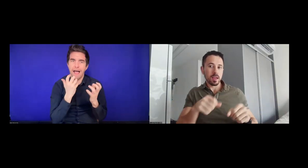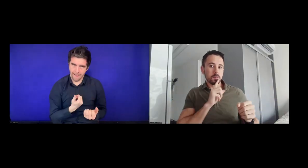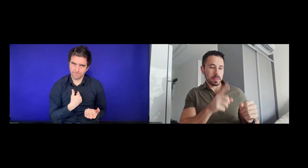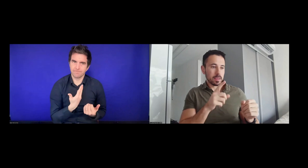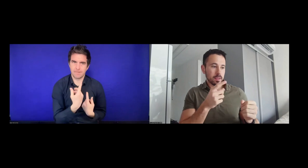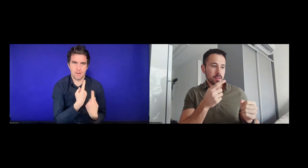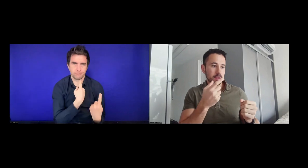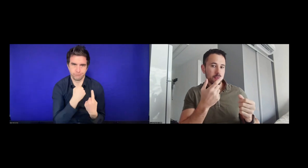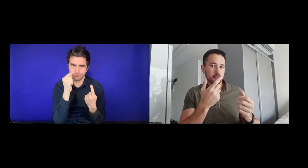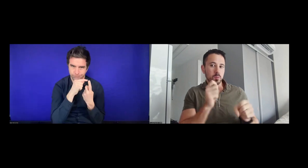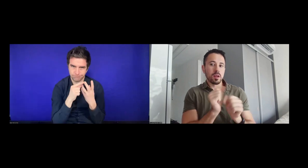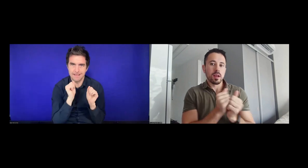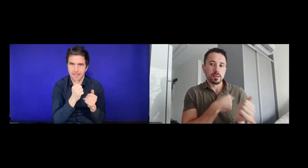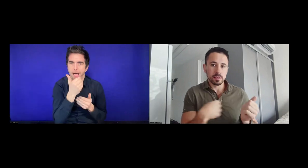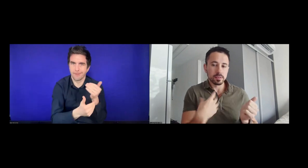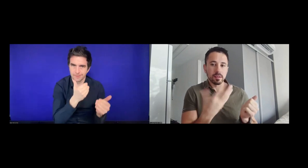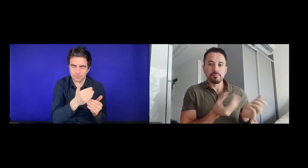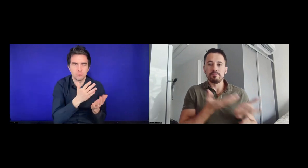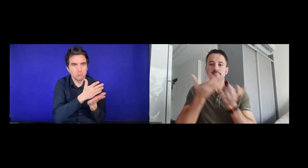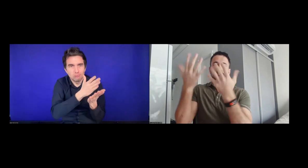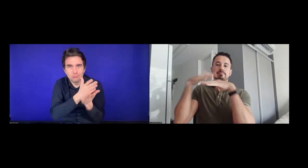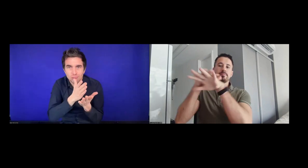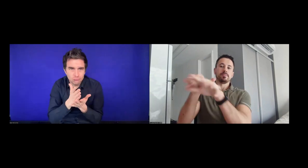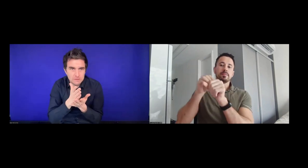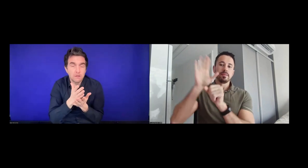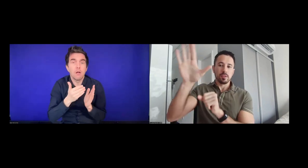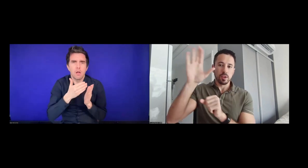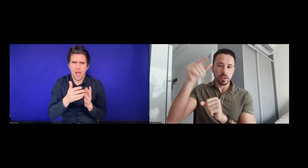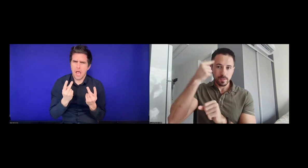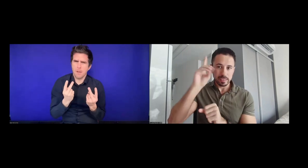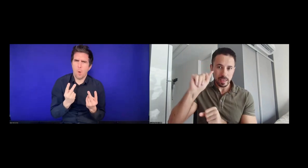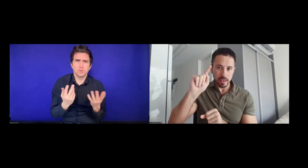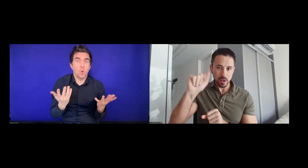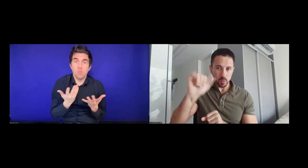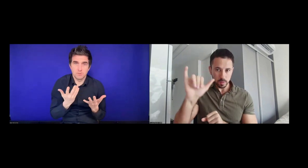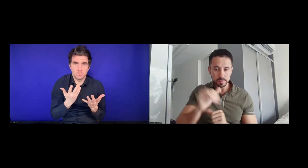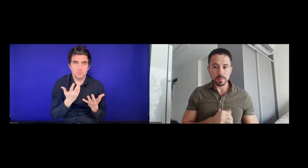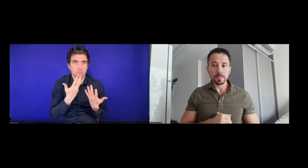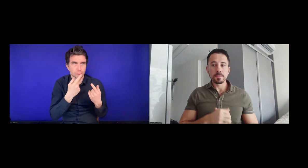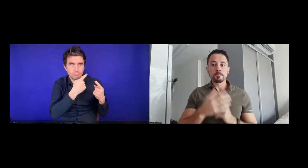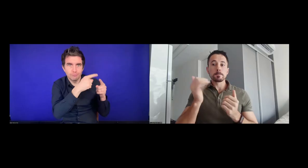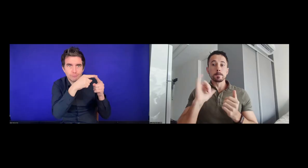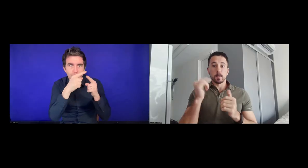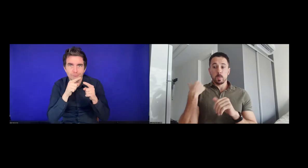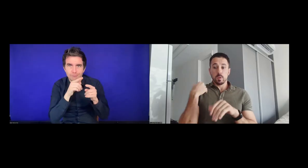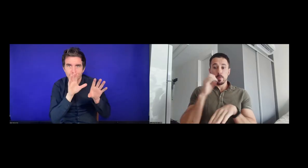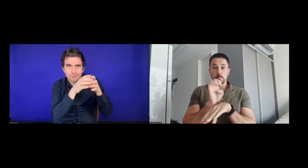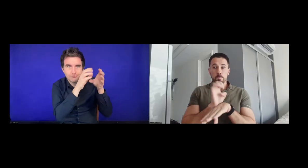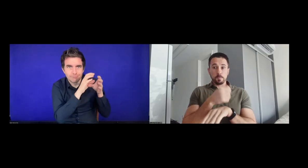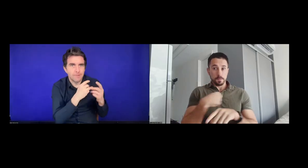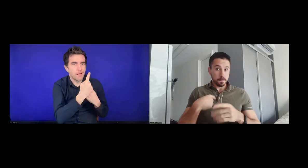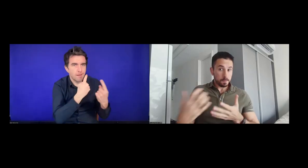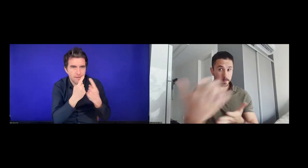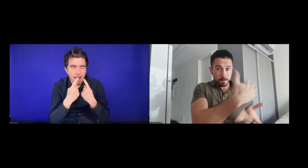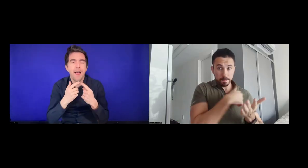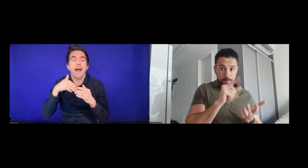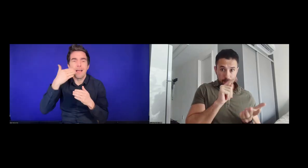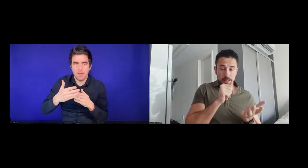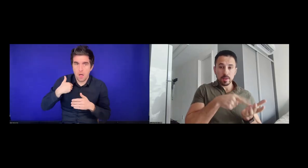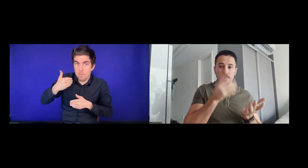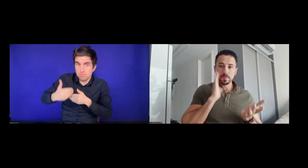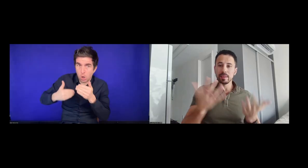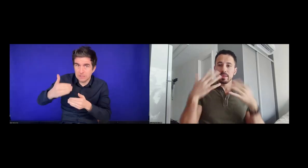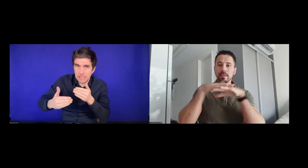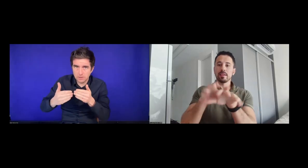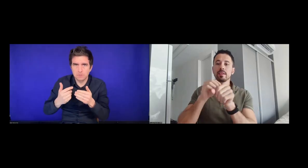just coming in and kind of taking over. So as far as the government side, they did work with us. We worked on the ground with the deaf organizations, and then the data